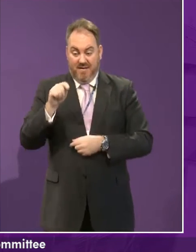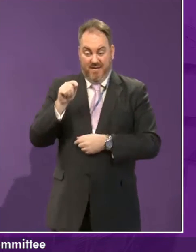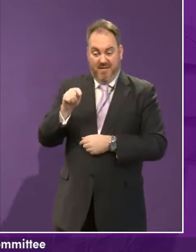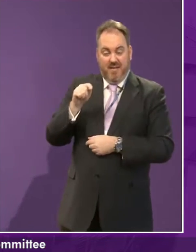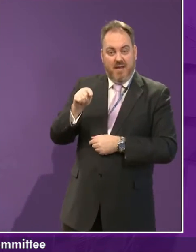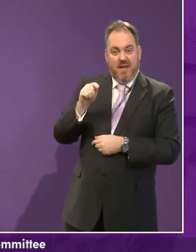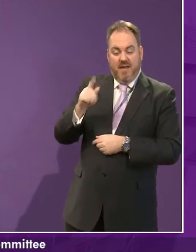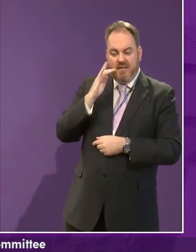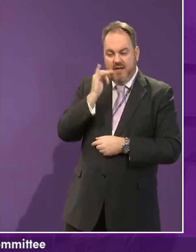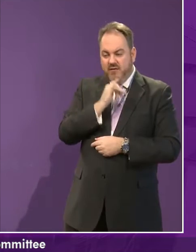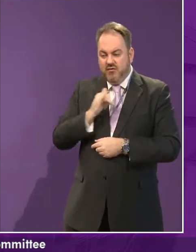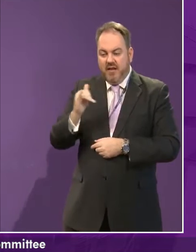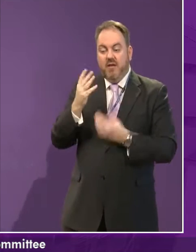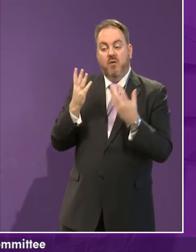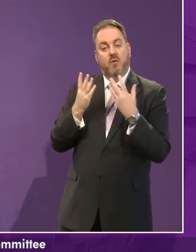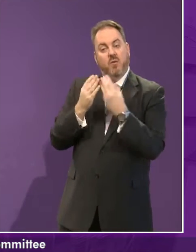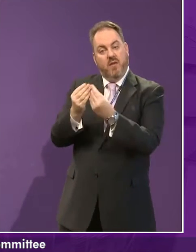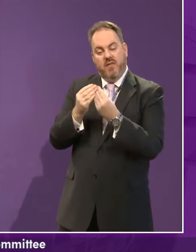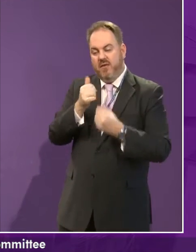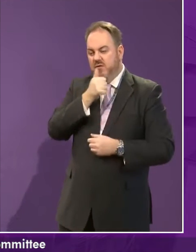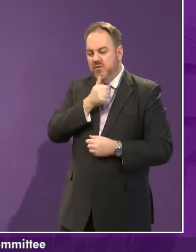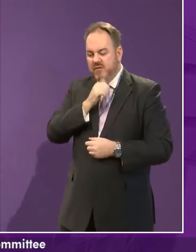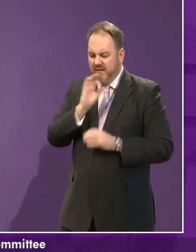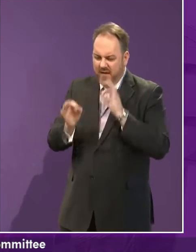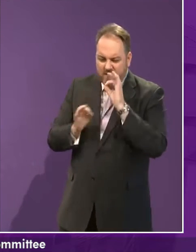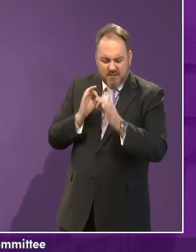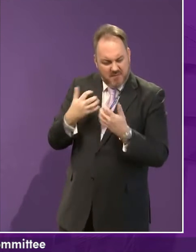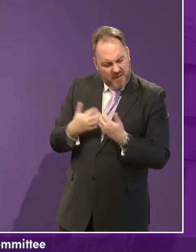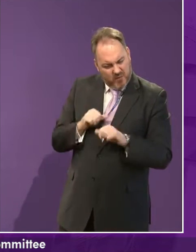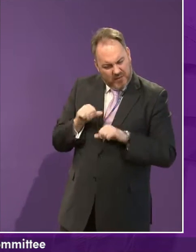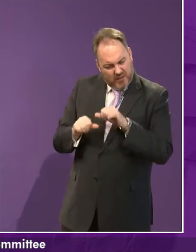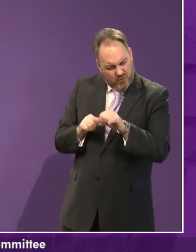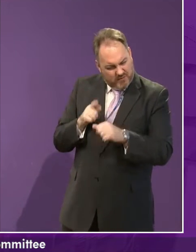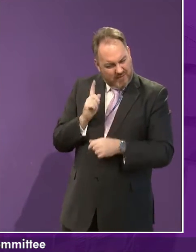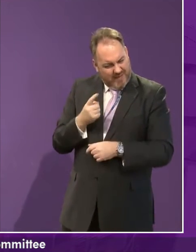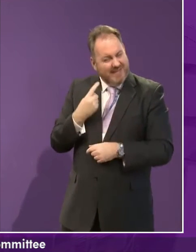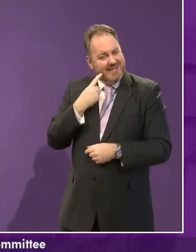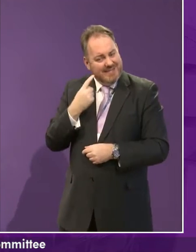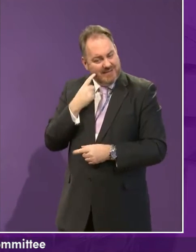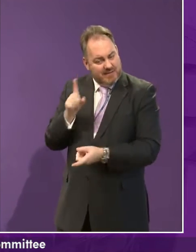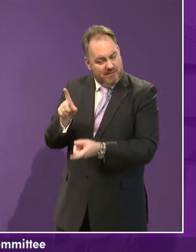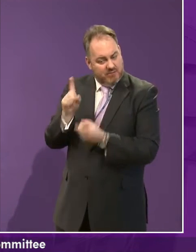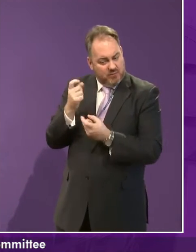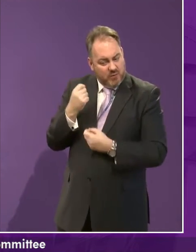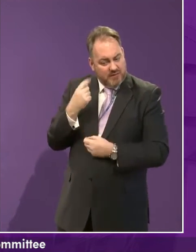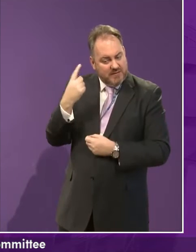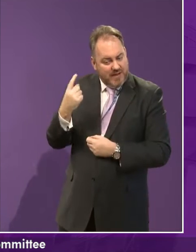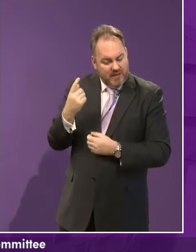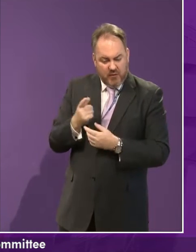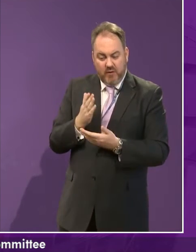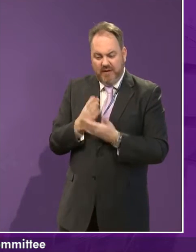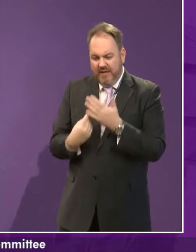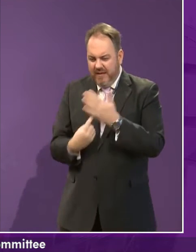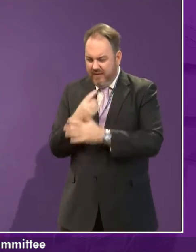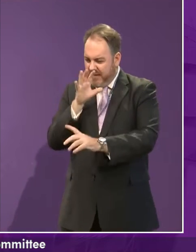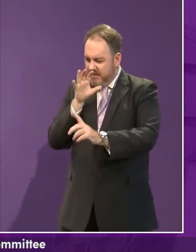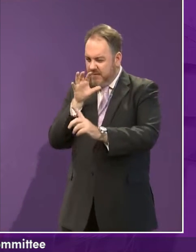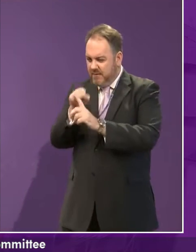every aspect of their experience as they are going through the application. So when there's